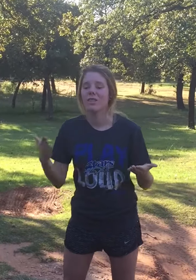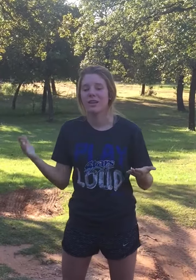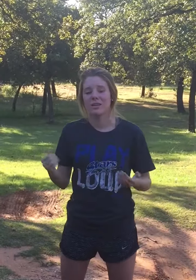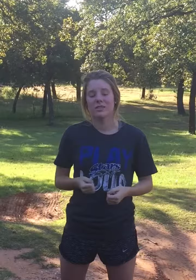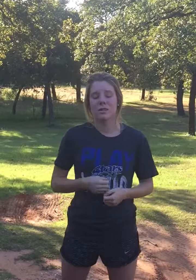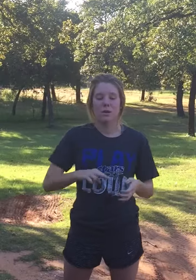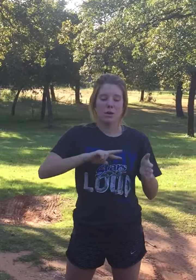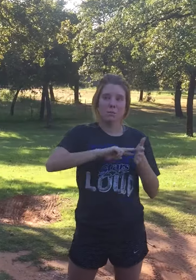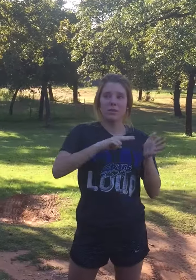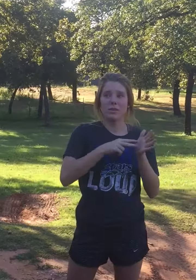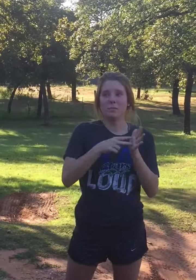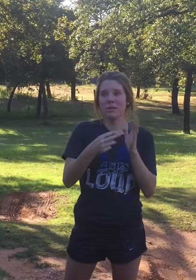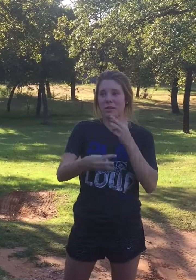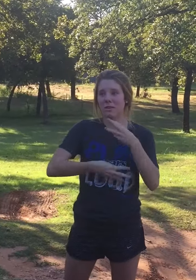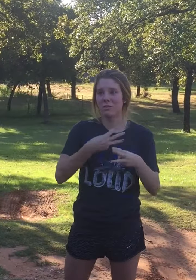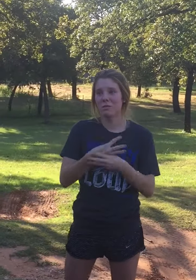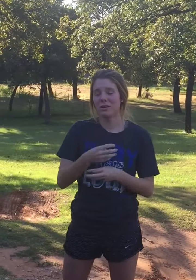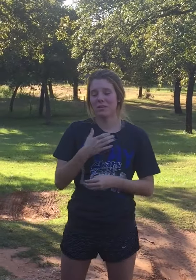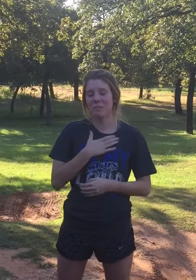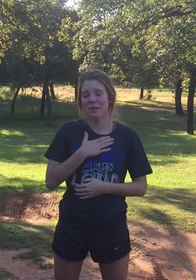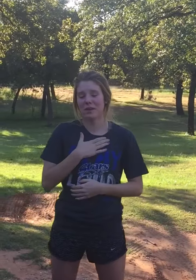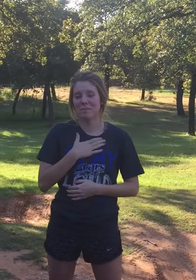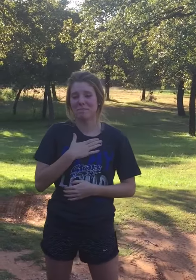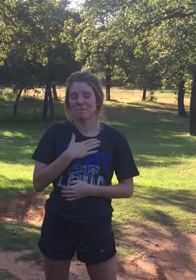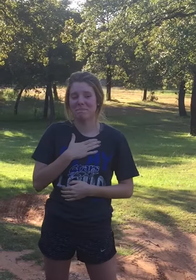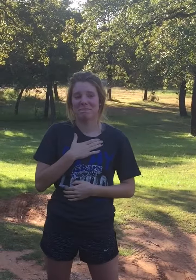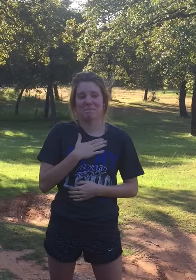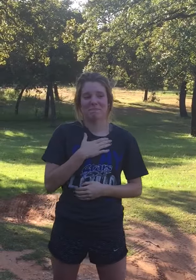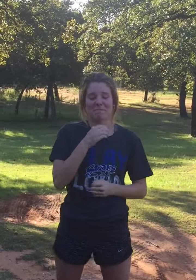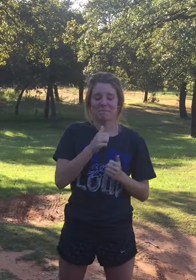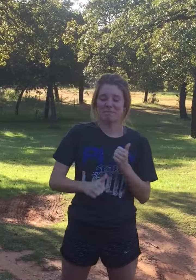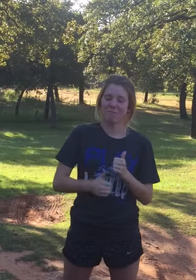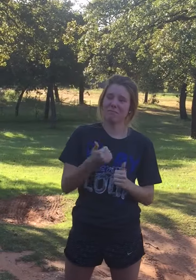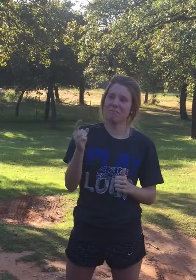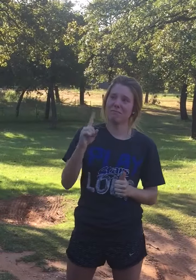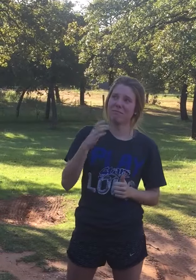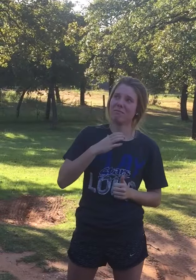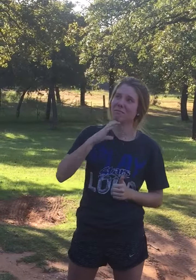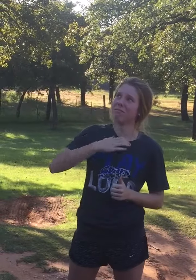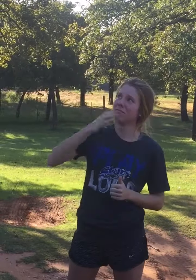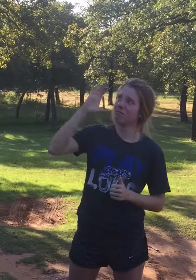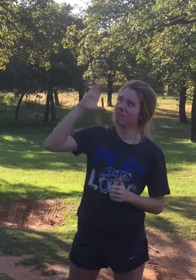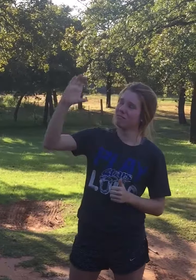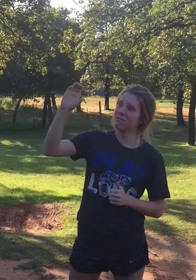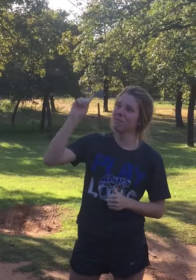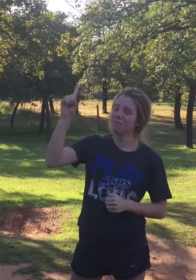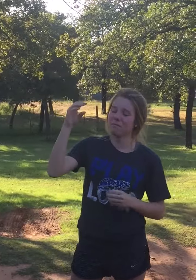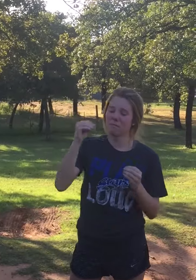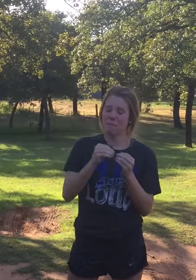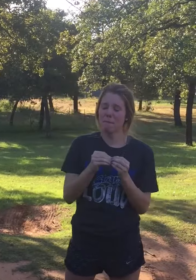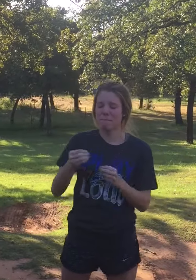things, but they mean the world to me. Everywhere I live there's one more